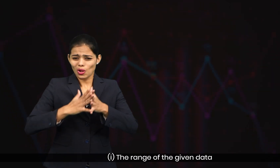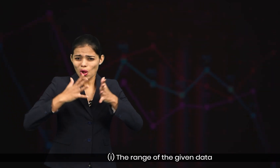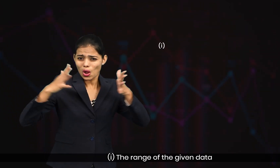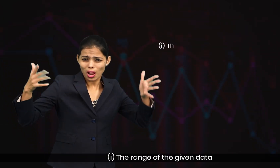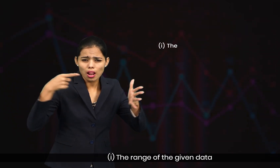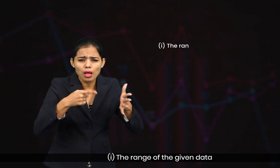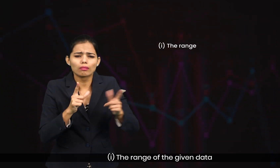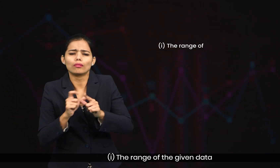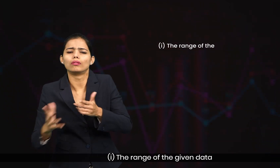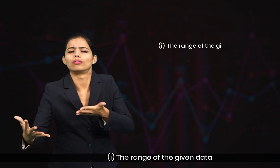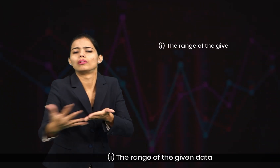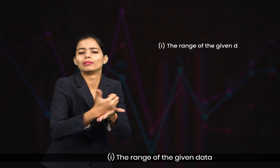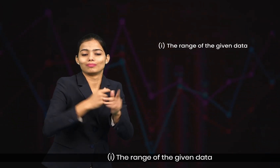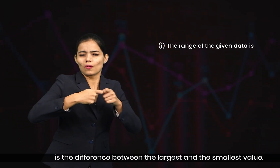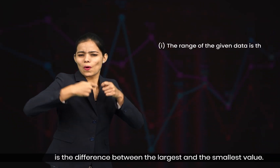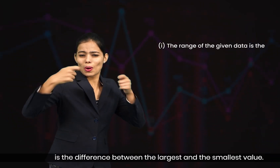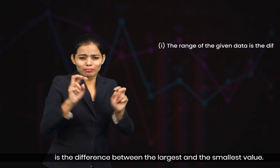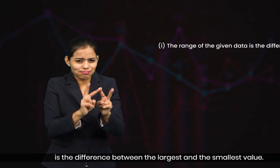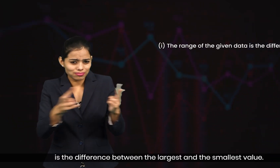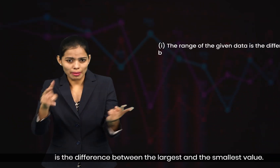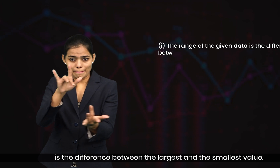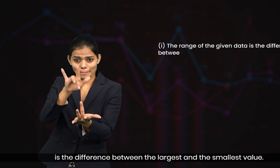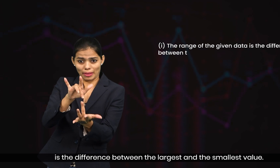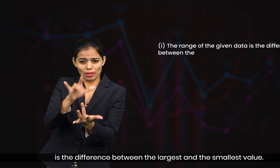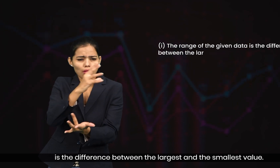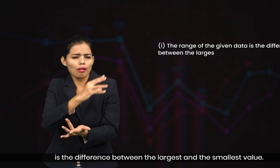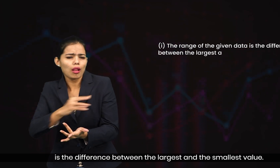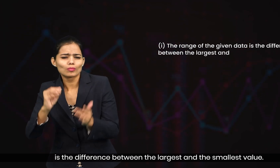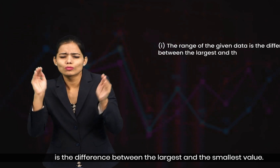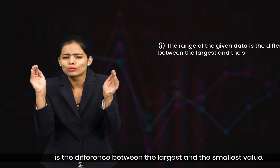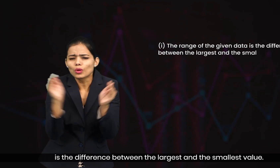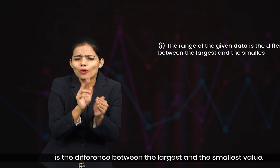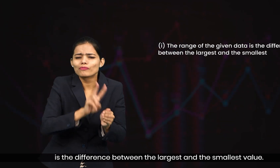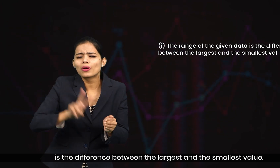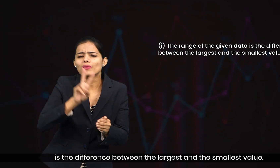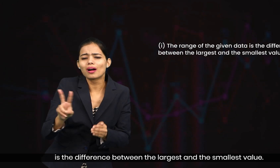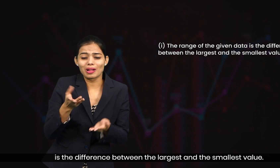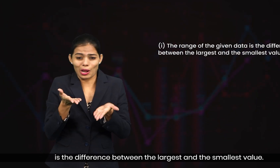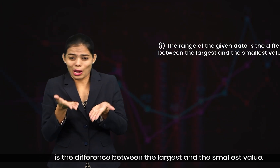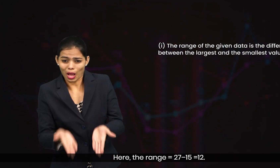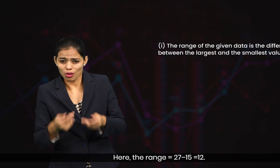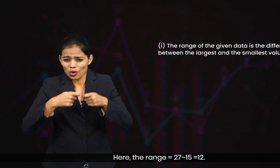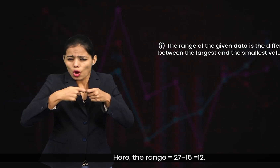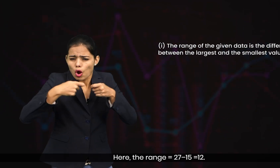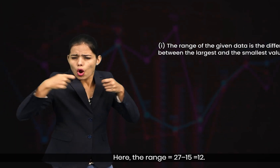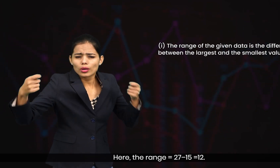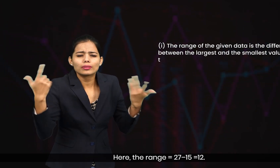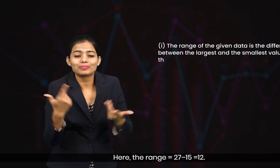the range of the given data is the difference between the largest and the smallest value. Here, the range is equal